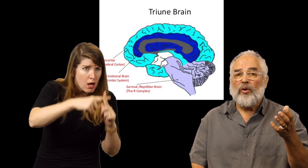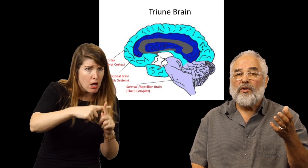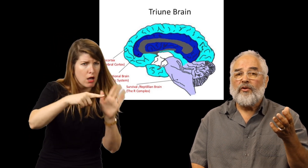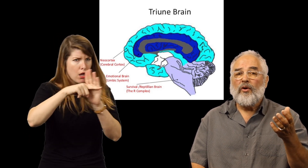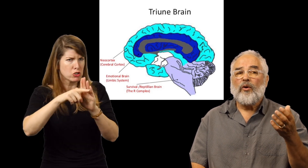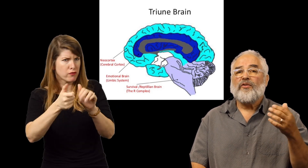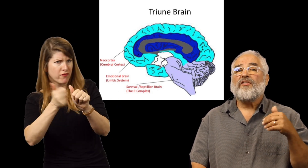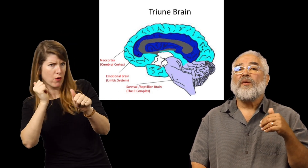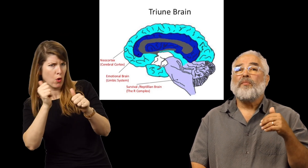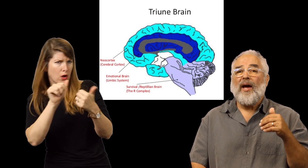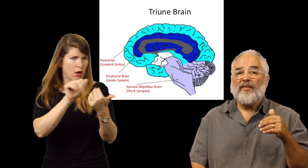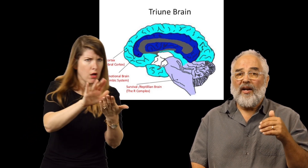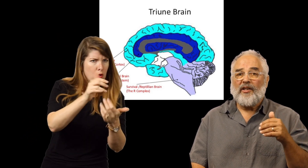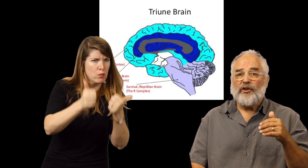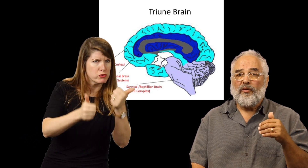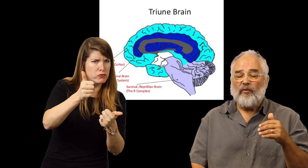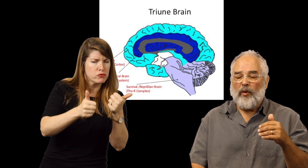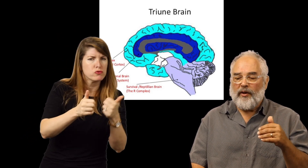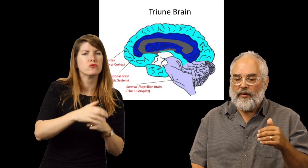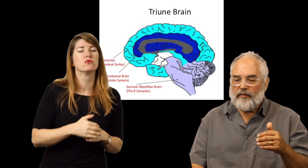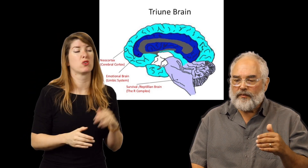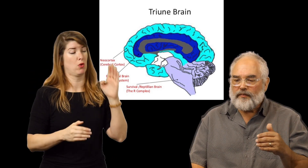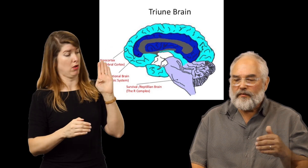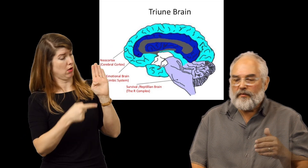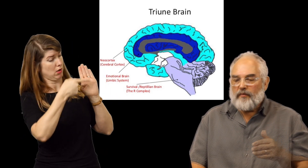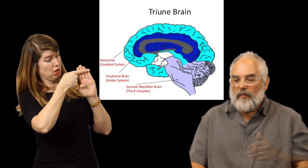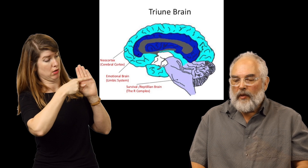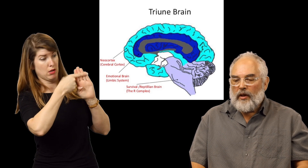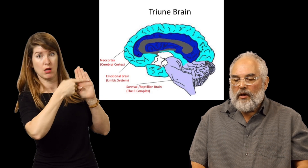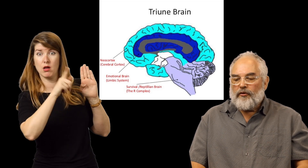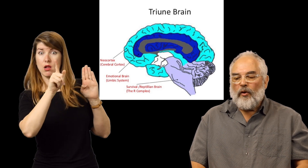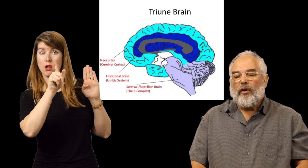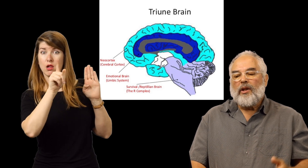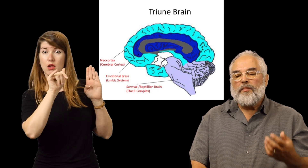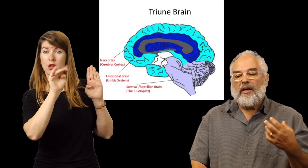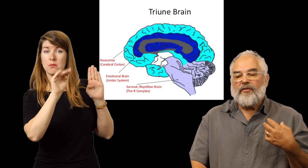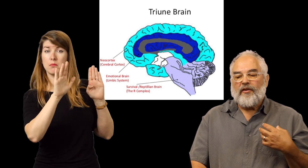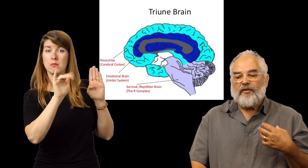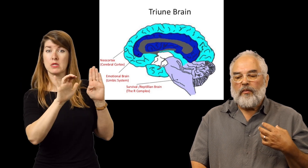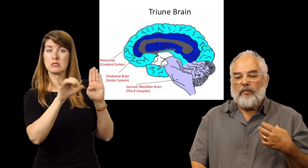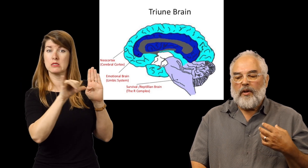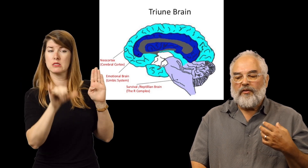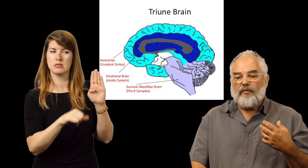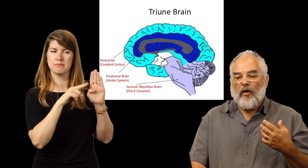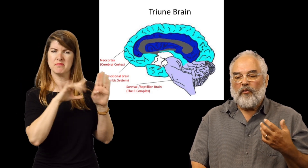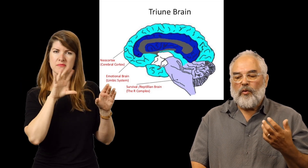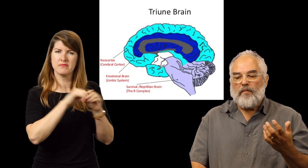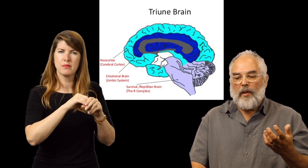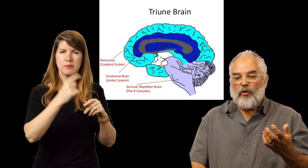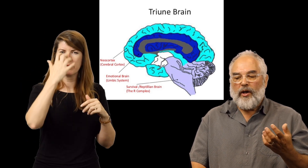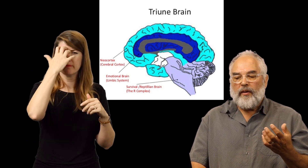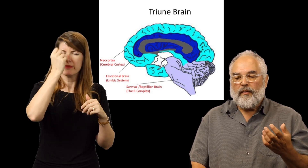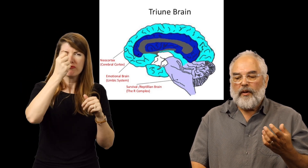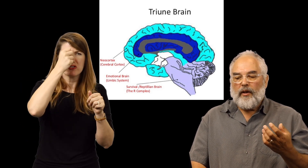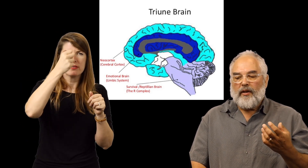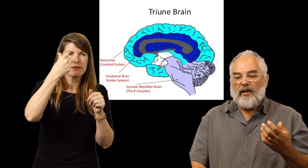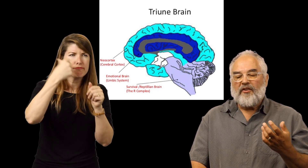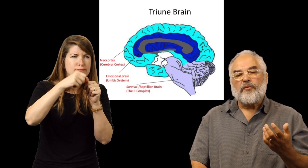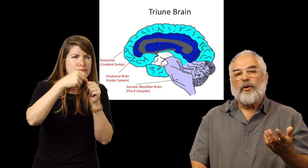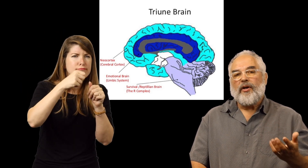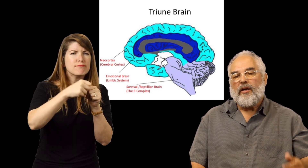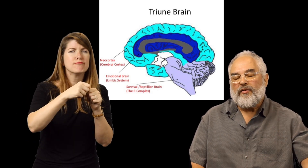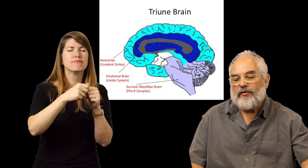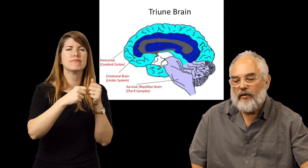go towards, or is this something bad that I should avoid? So the limbic system is involved with memory,